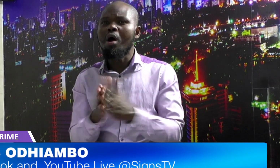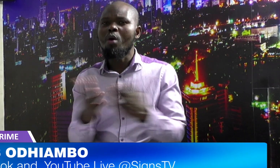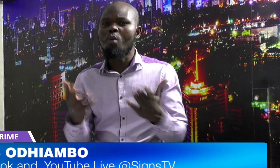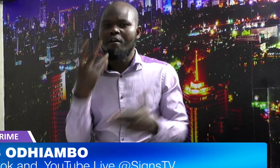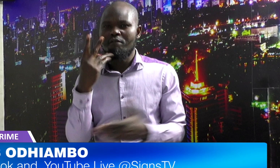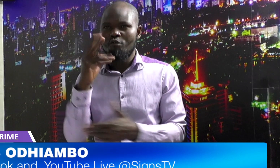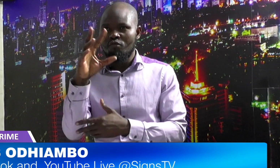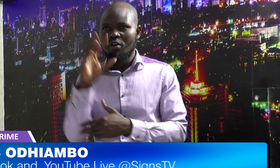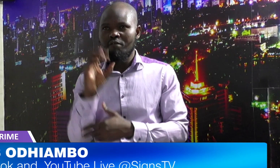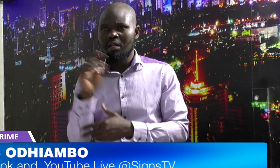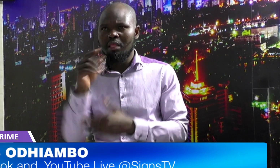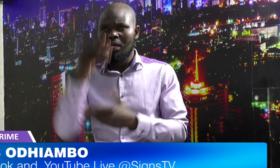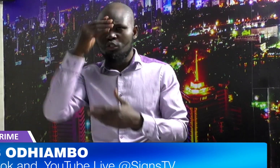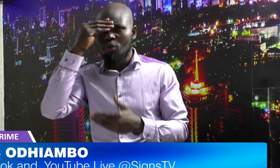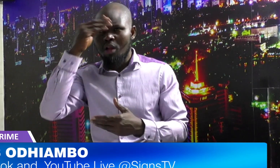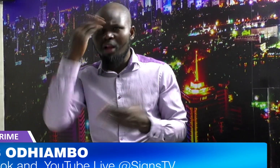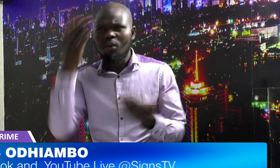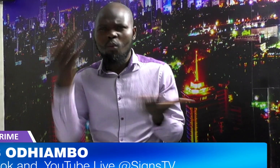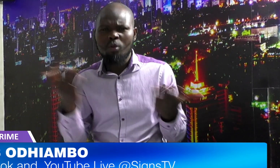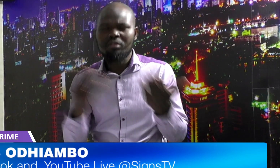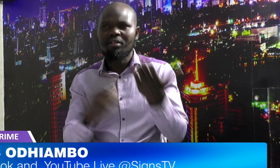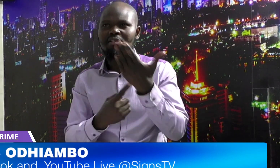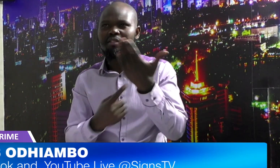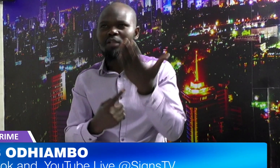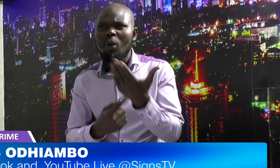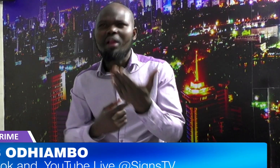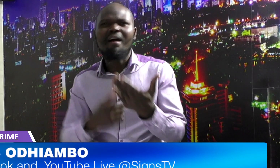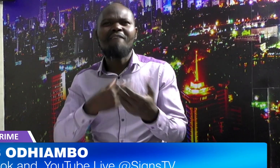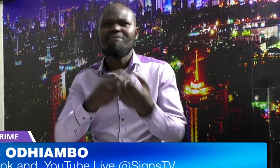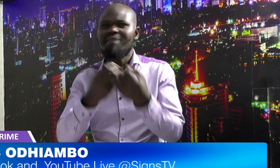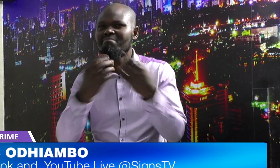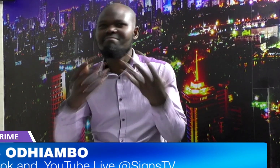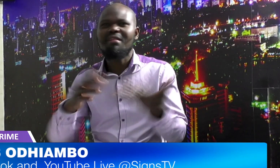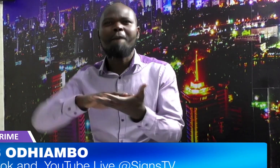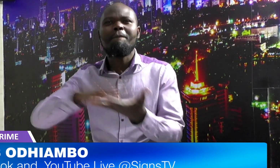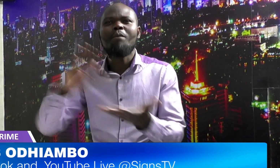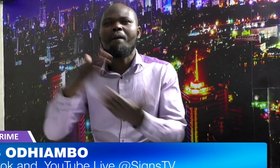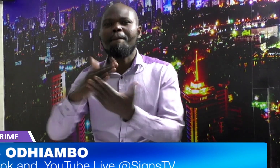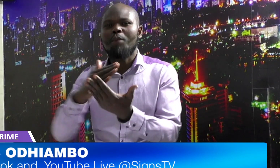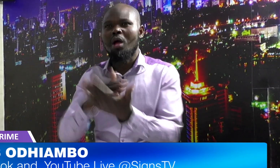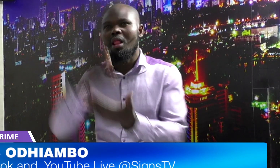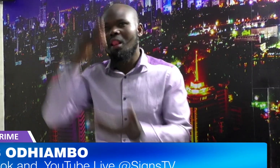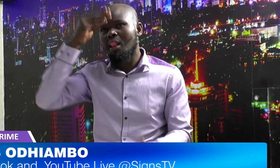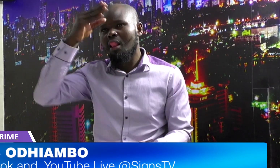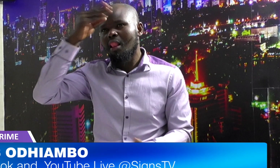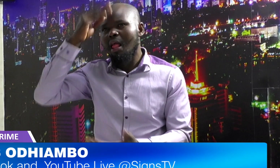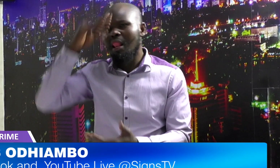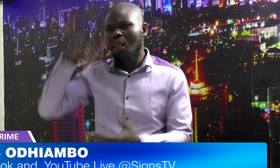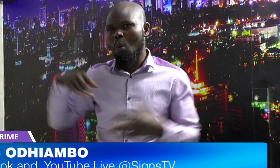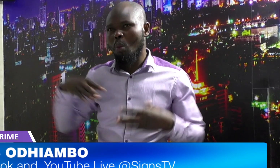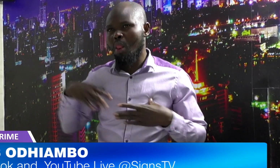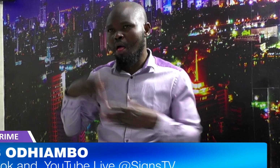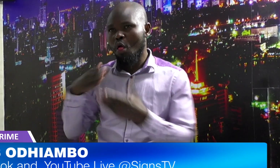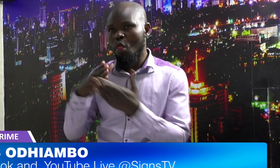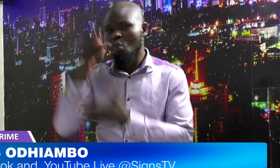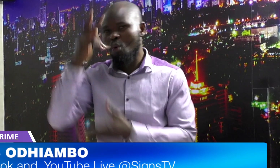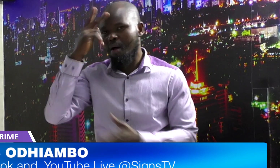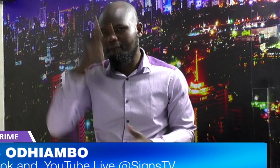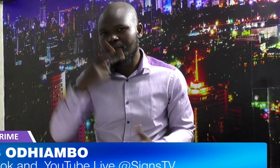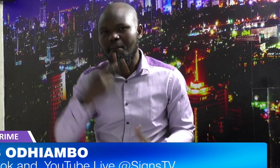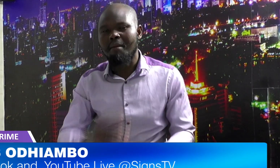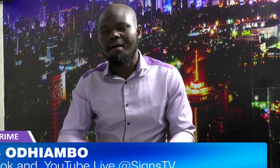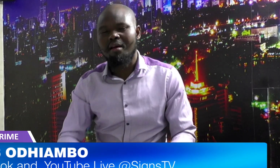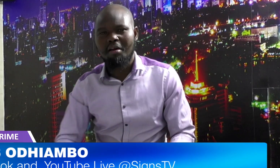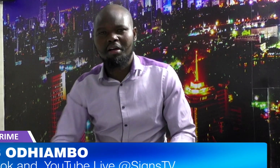of 150 learners, relies on technology to interact and monitor the progress of their learners on